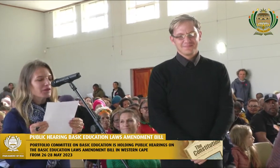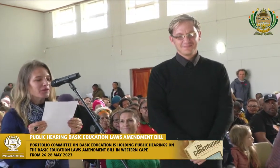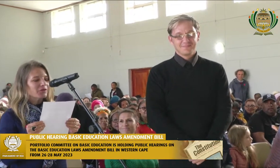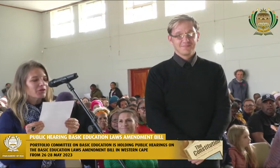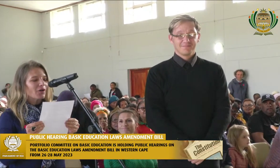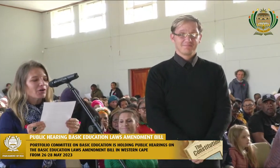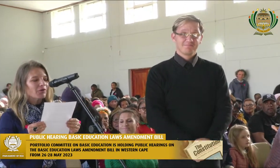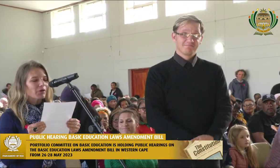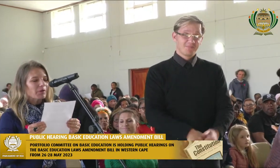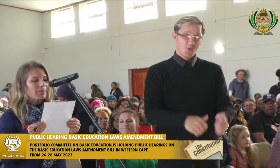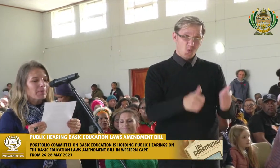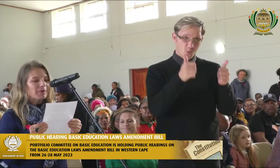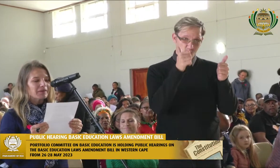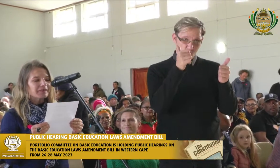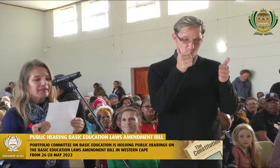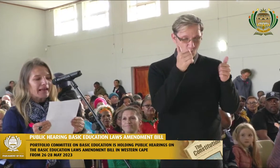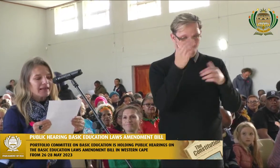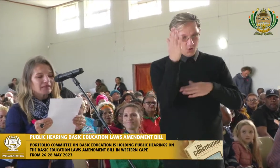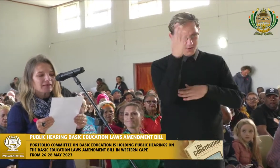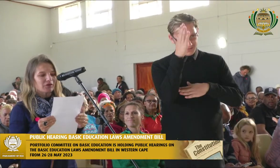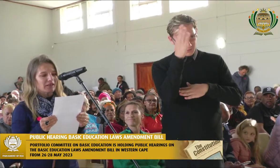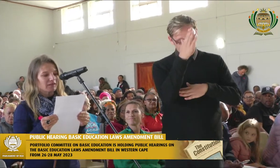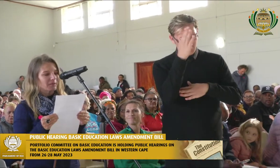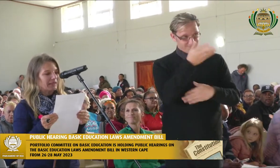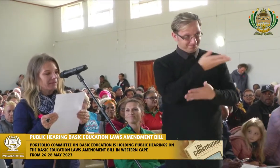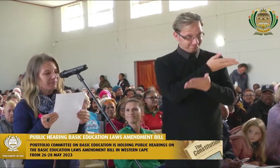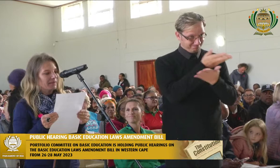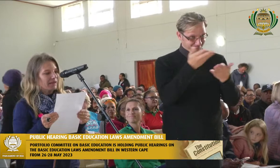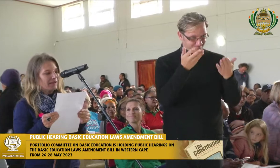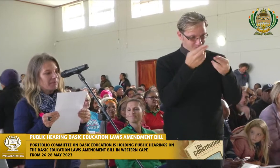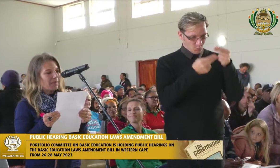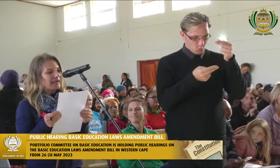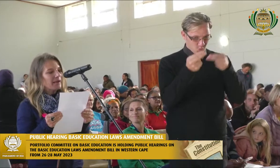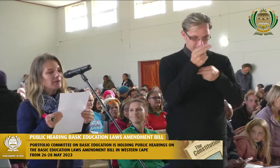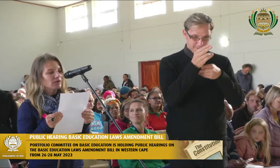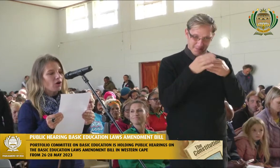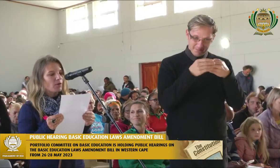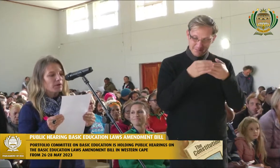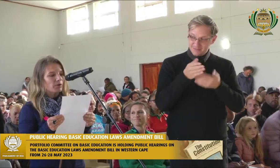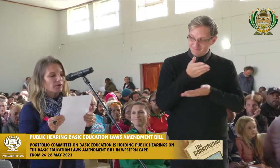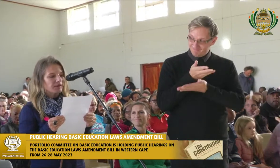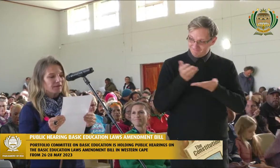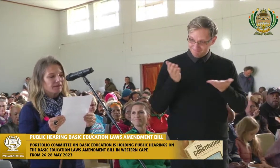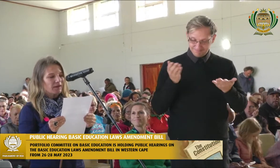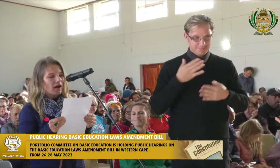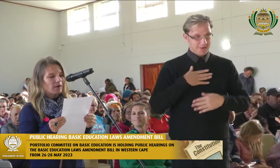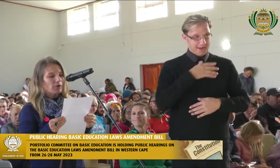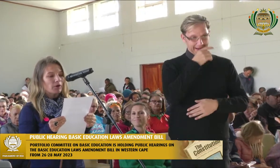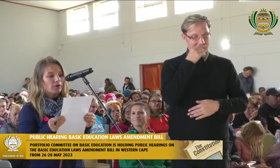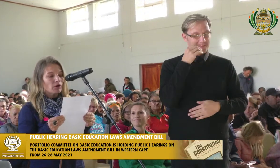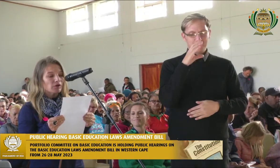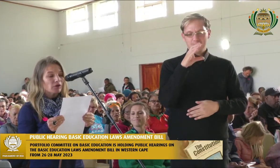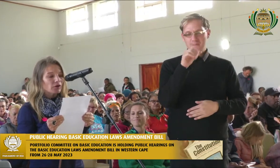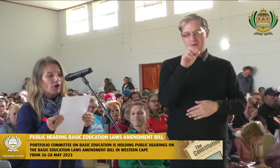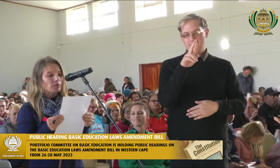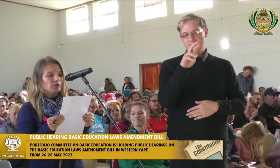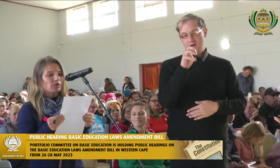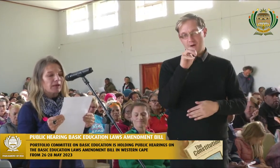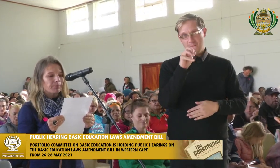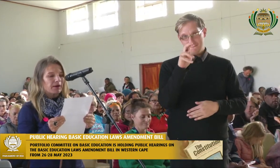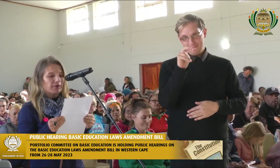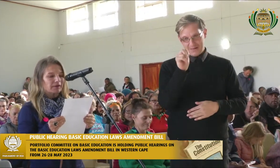Good afternoon, honorary members, ladies and gentlemen. My name is Carmen Horsen, and I'm a